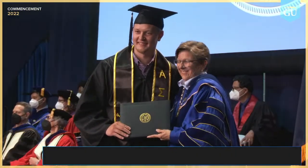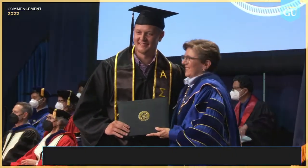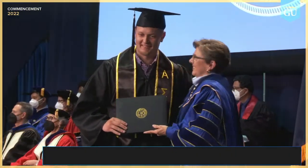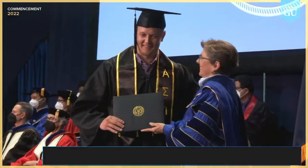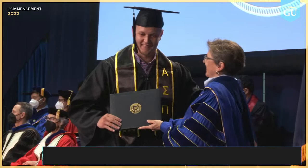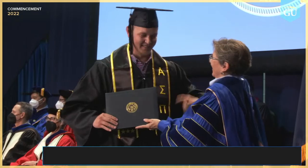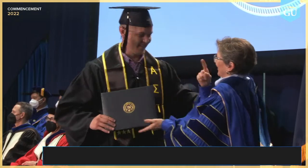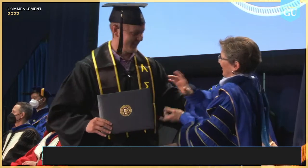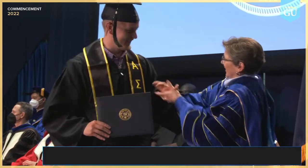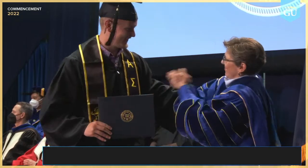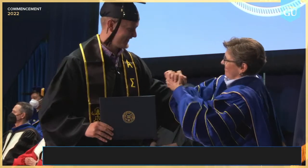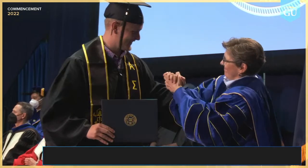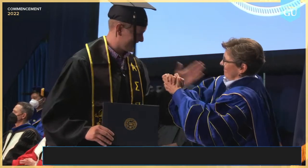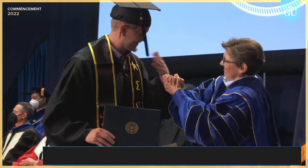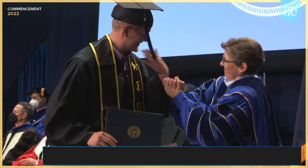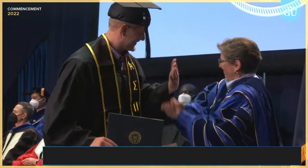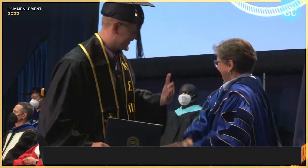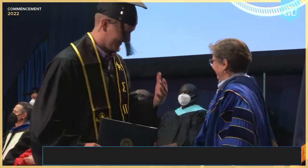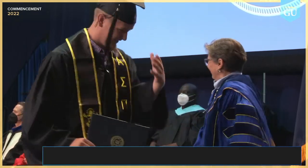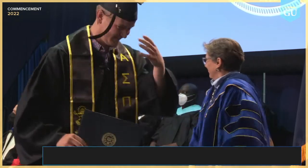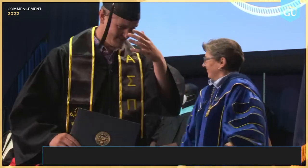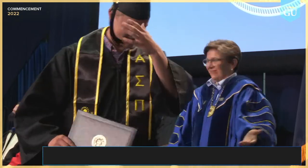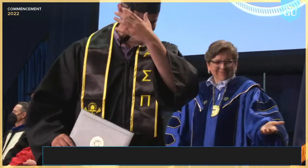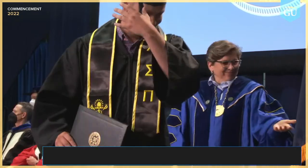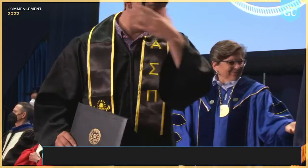Bachelor of Arts, magna cum laude.